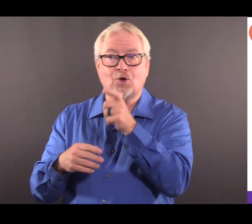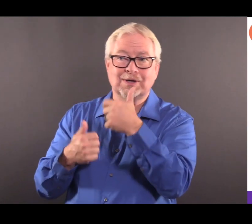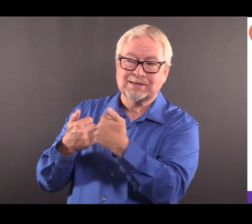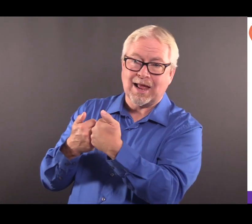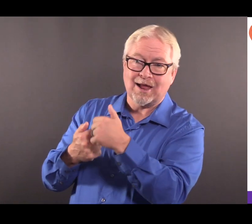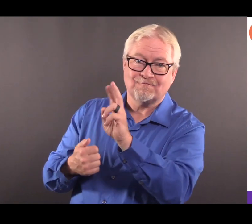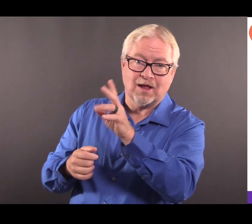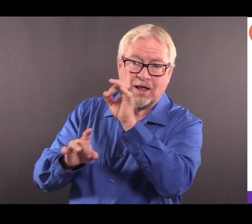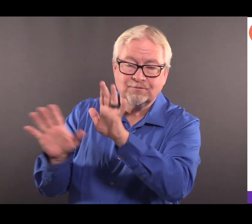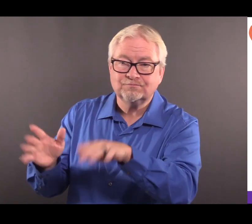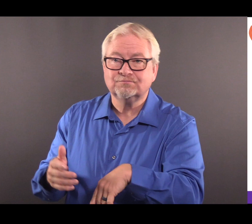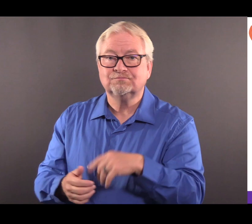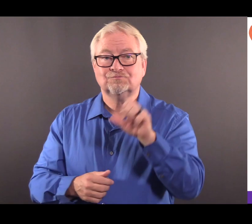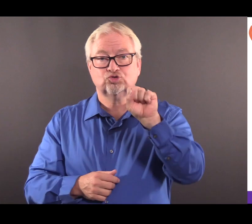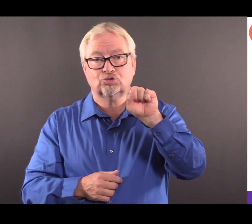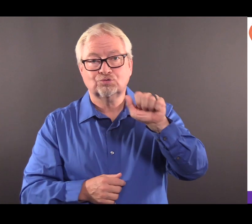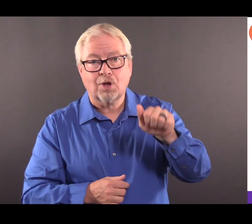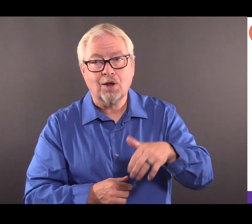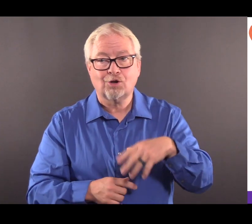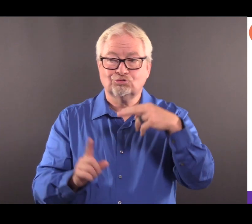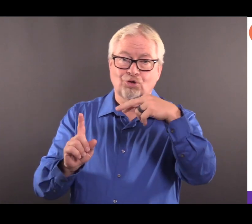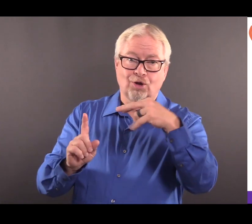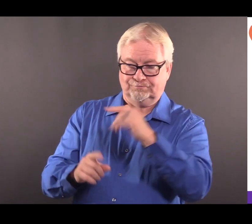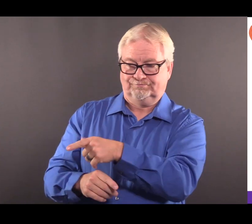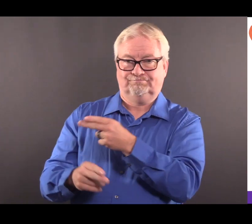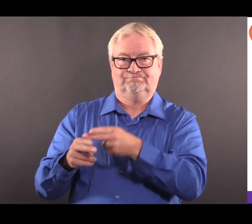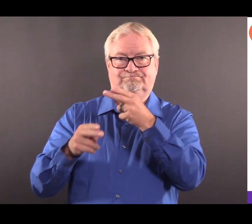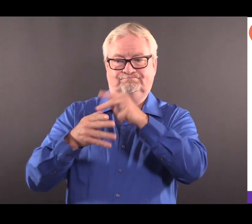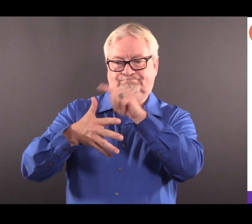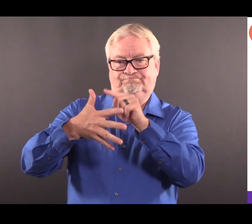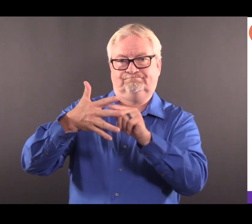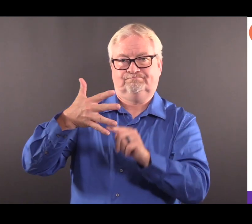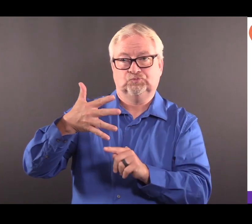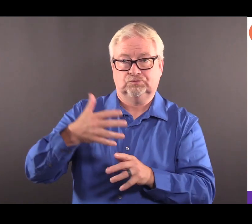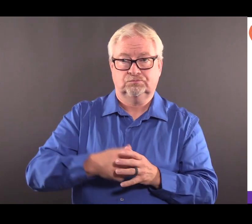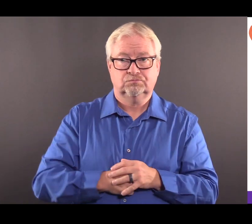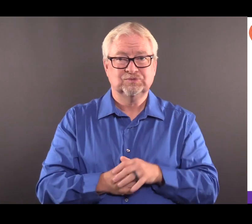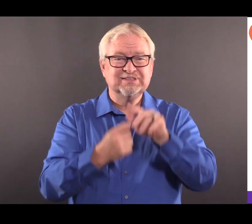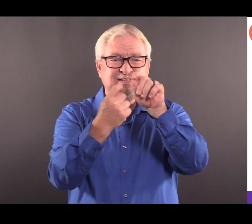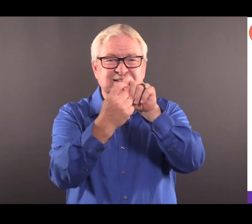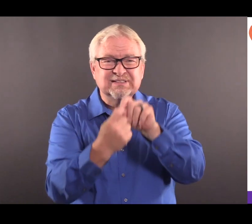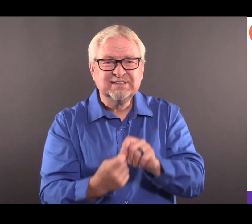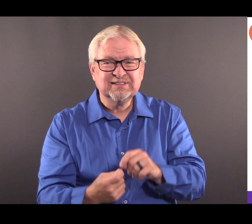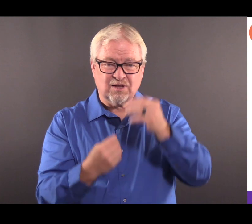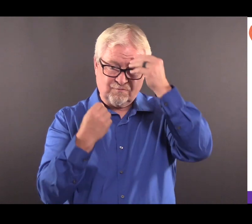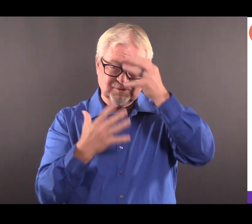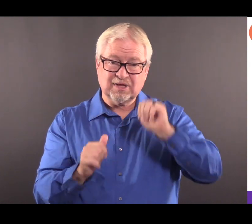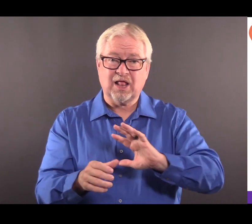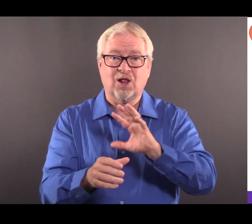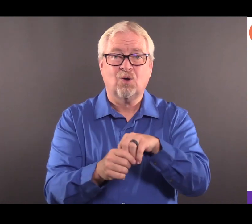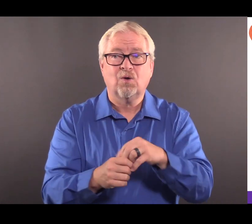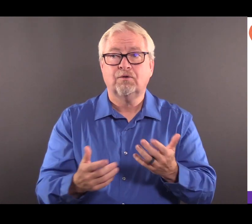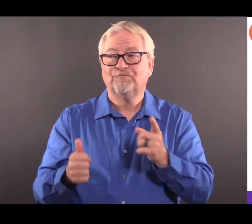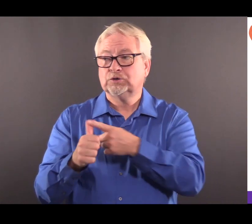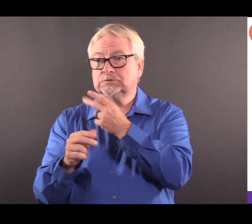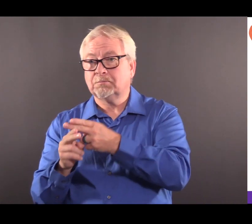a victim of domestic violence, dating violence, sexual assault, or stalking. It can